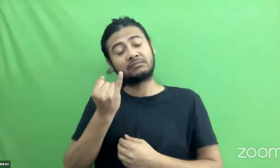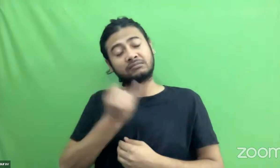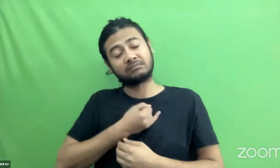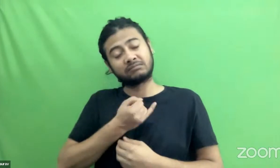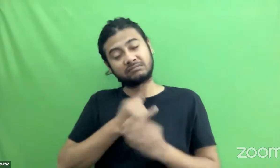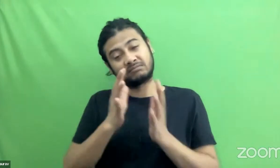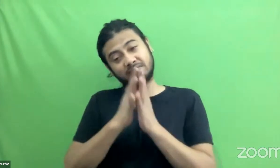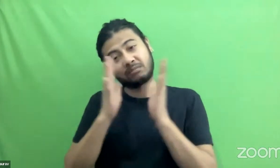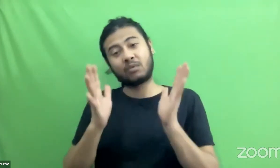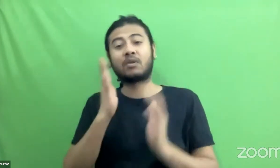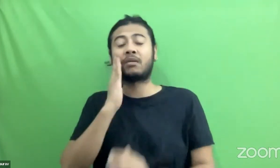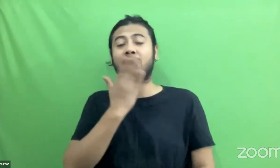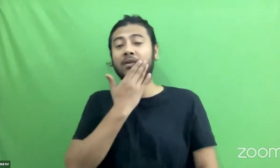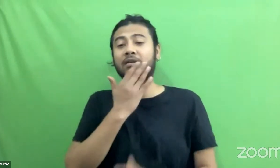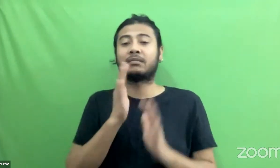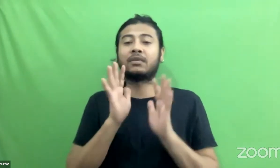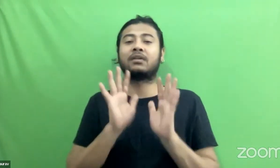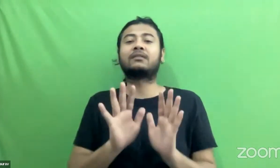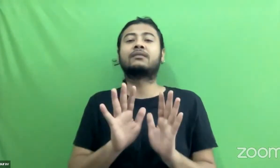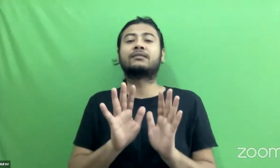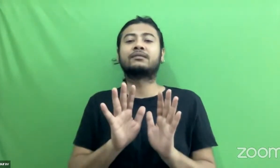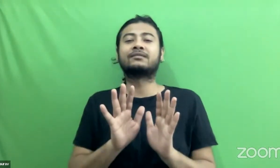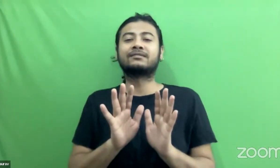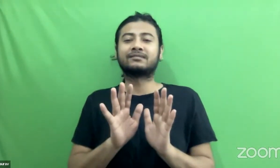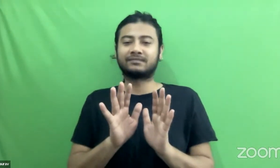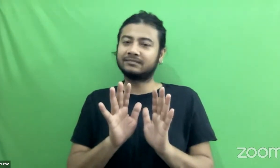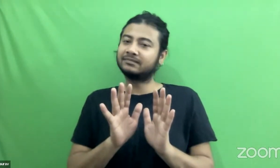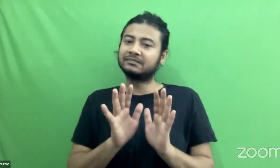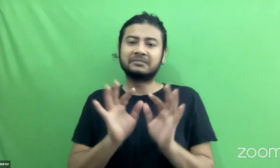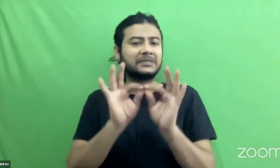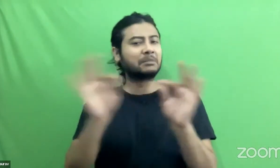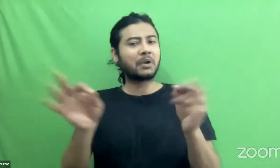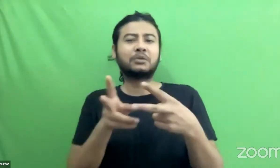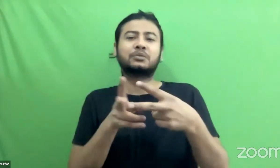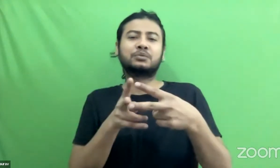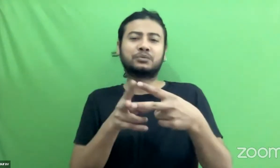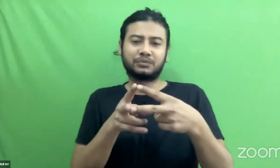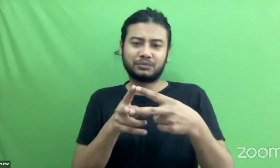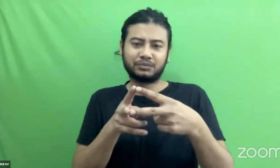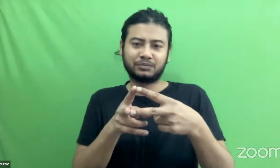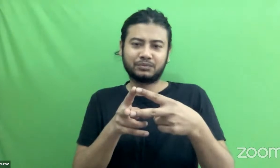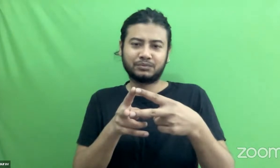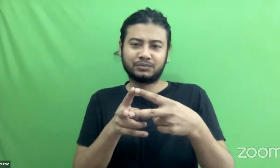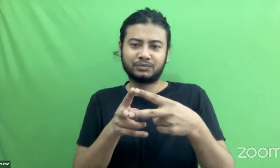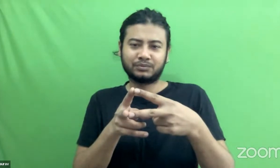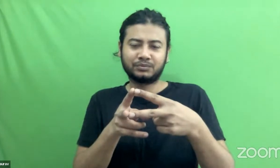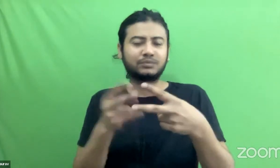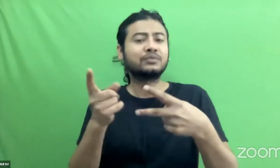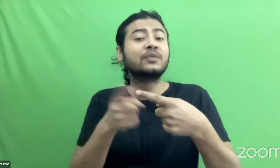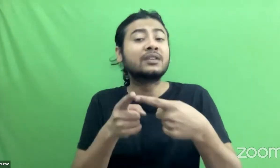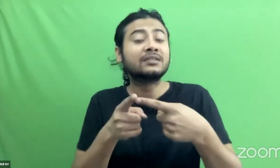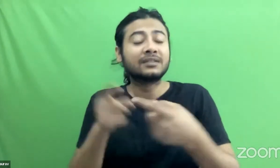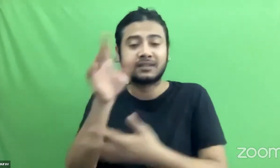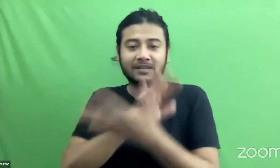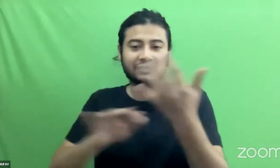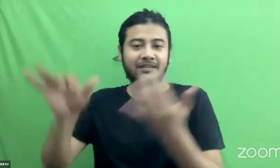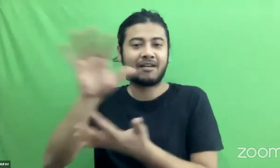So it's a very simple process. All we need to do is just chant Krishna's name or keep 2 fast in a